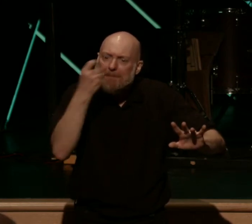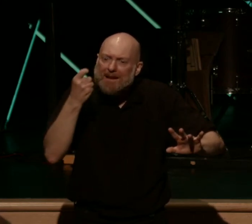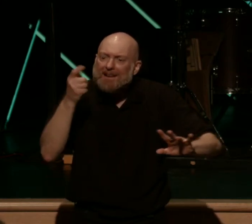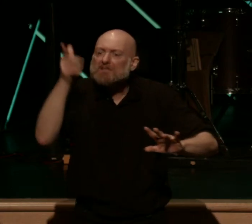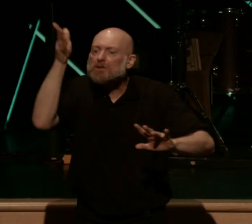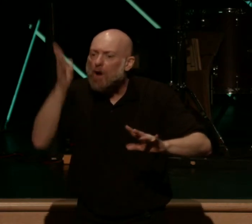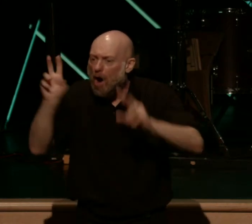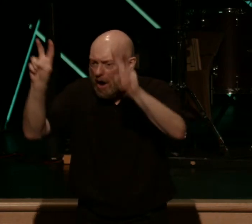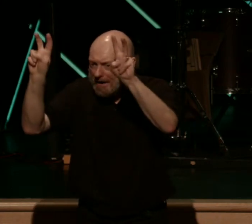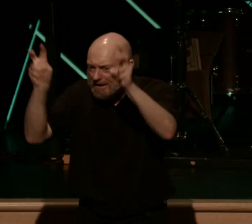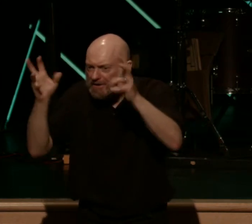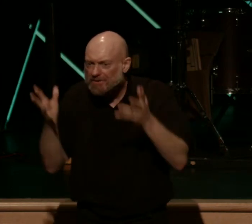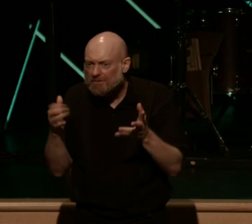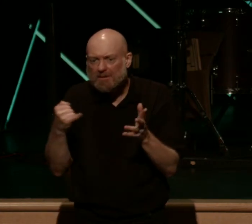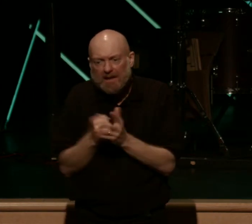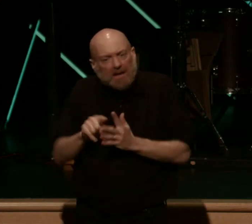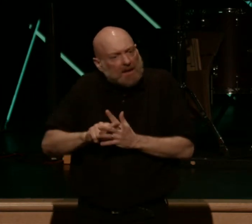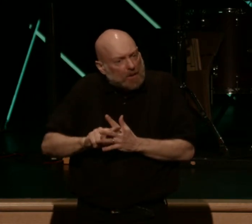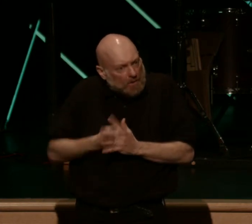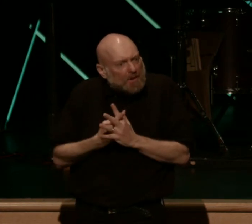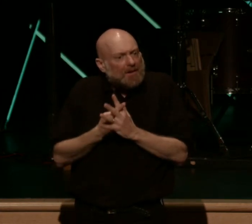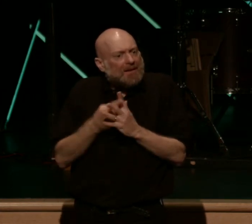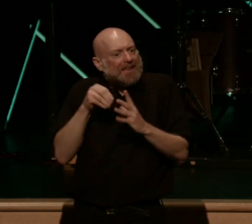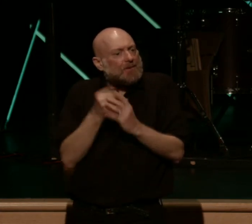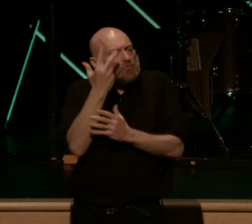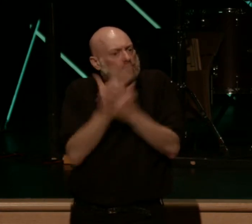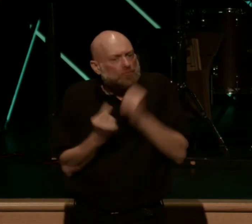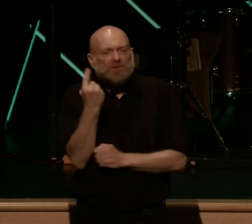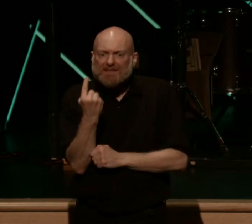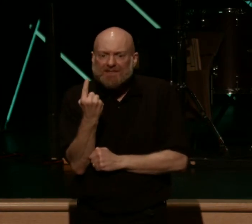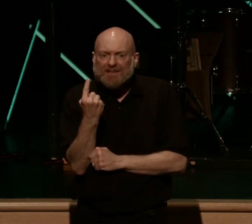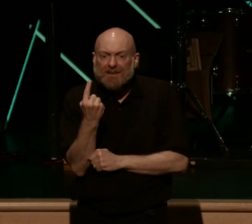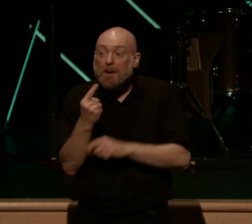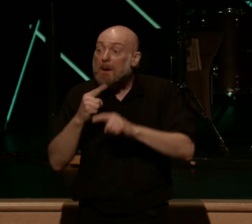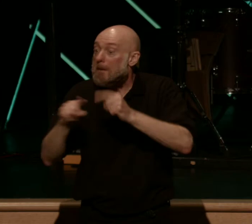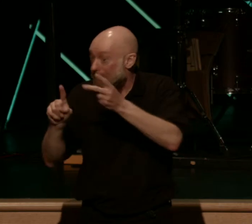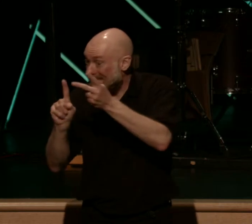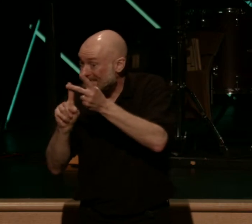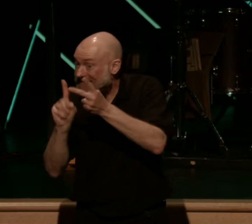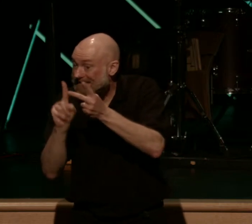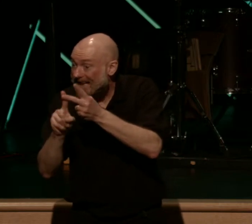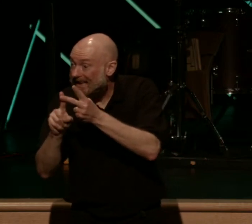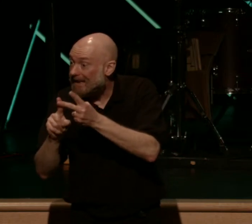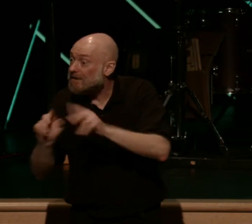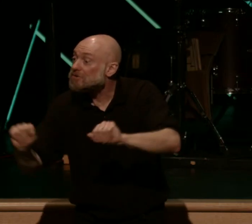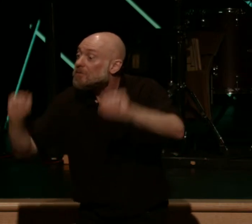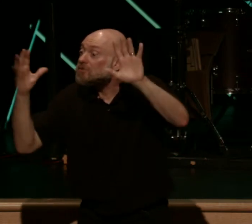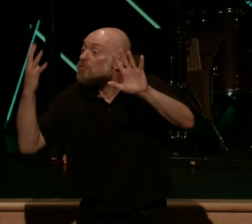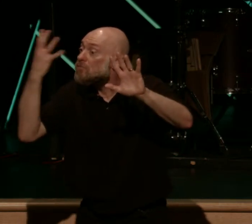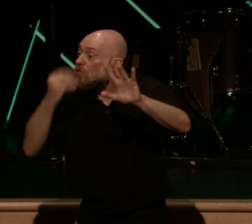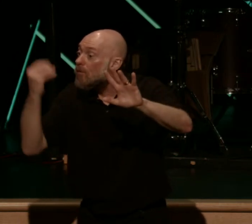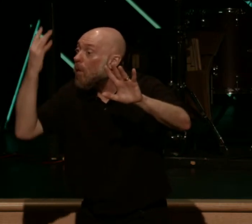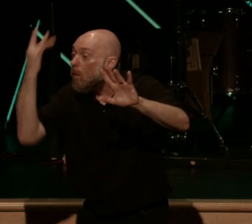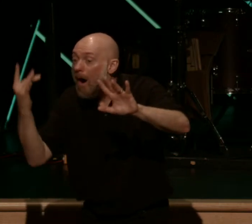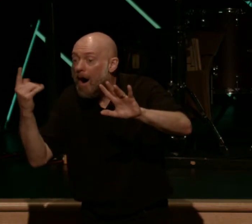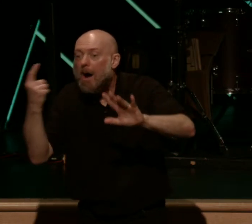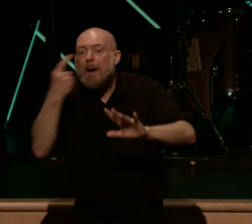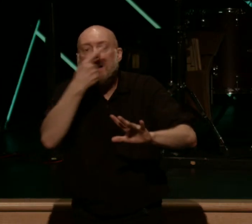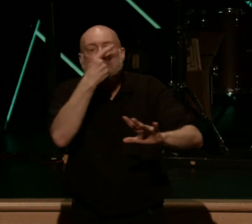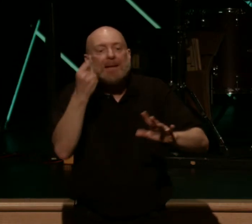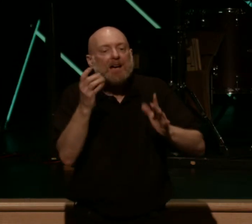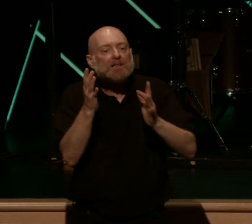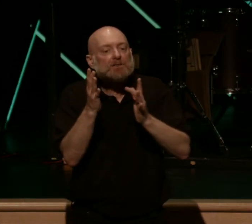God thing. It originates in the Trinity. But secondly, submission is beautiful because it is also a